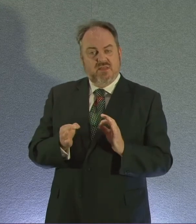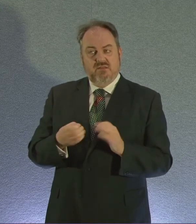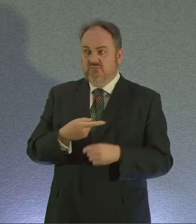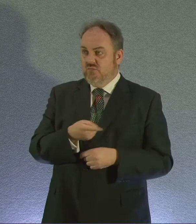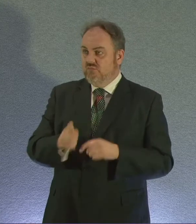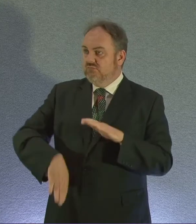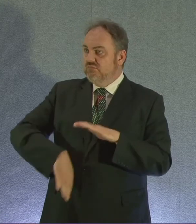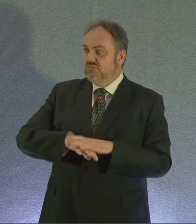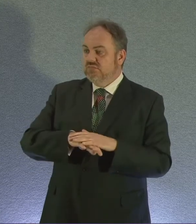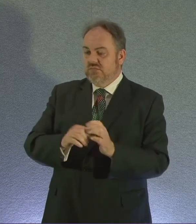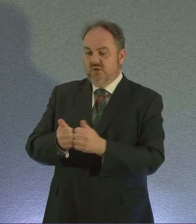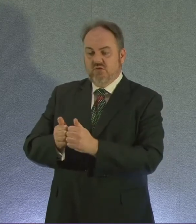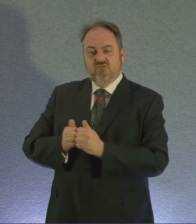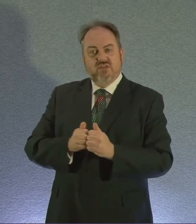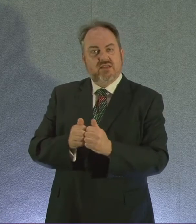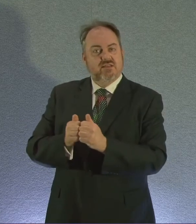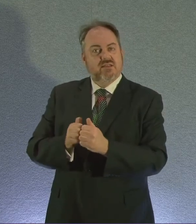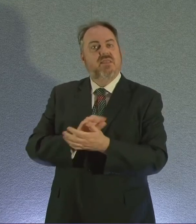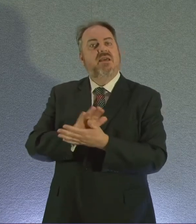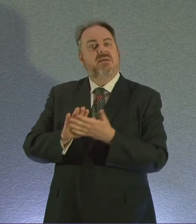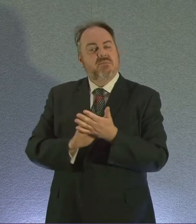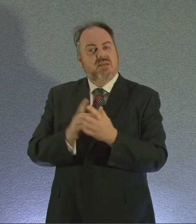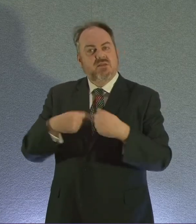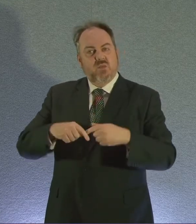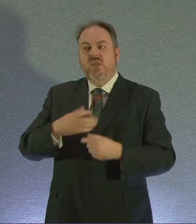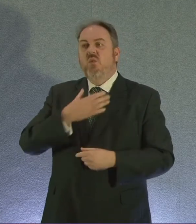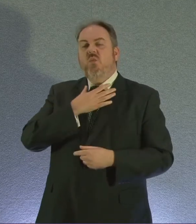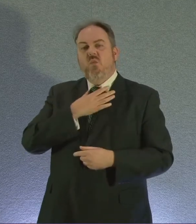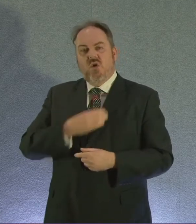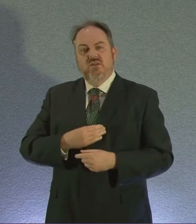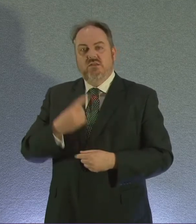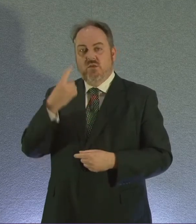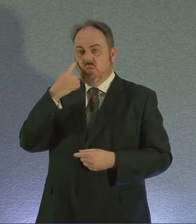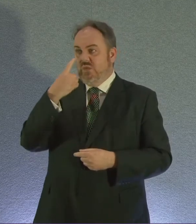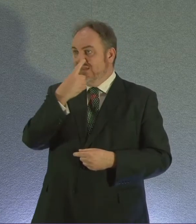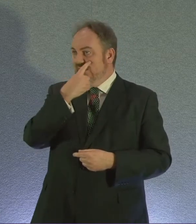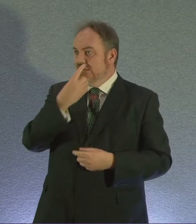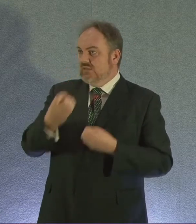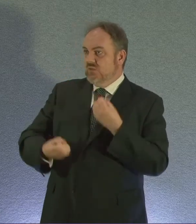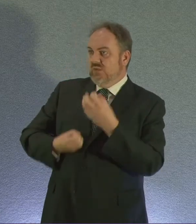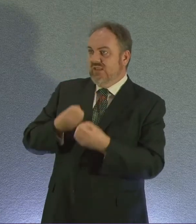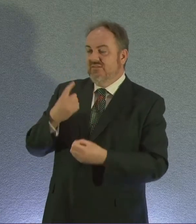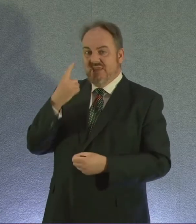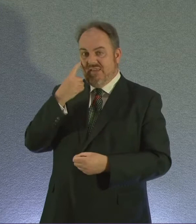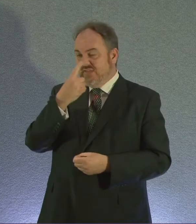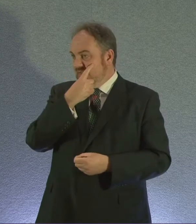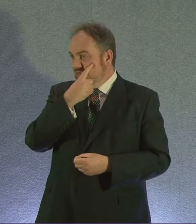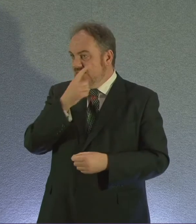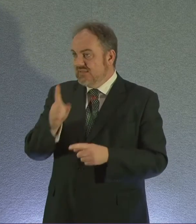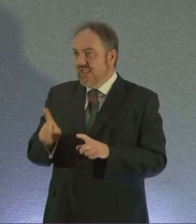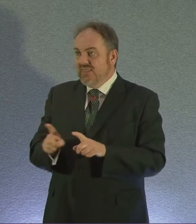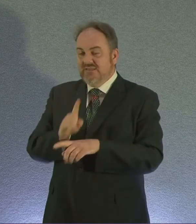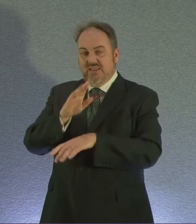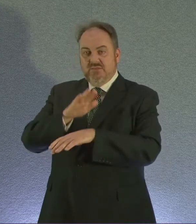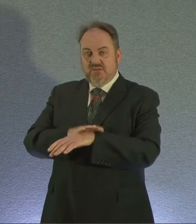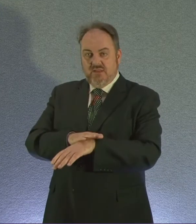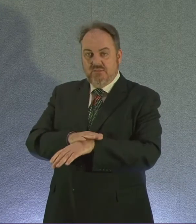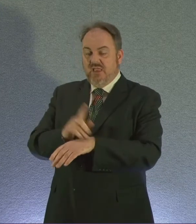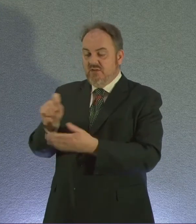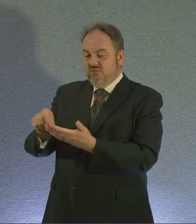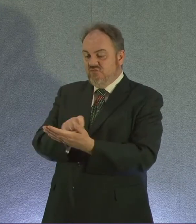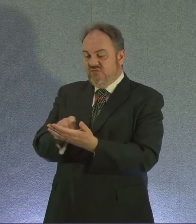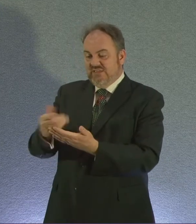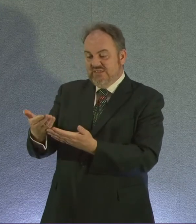unanimously, which will make it clear that we still want witnesses to give evidence in real time, that written statements, are